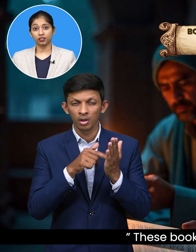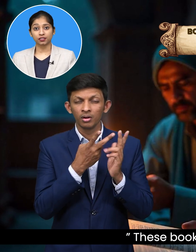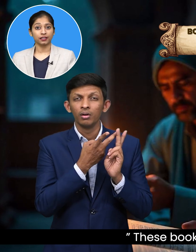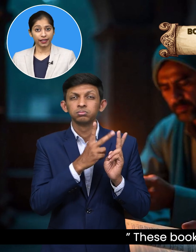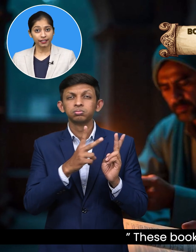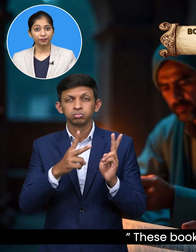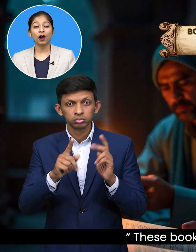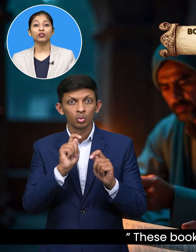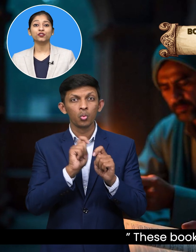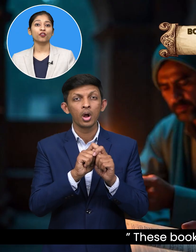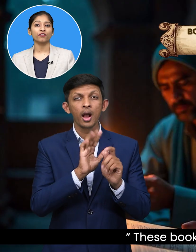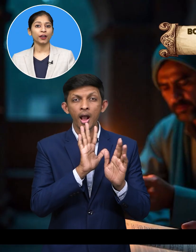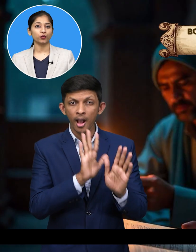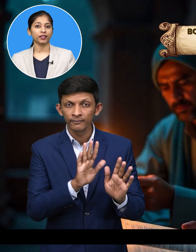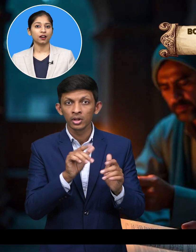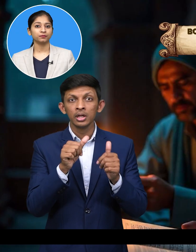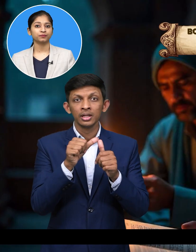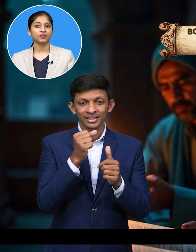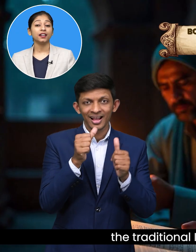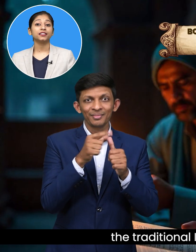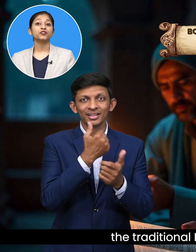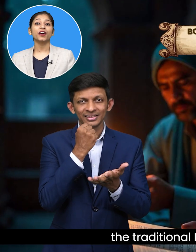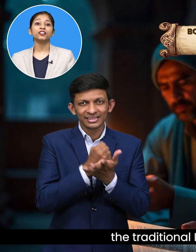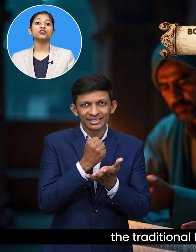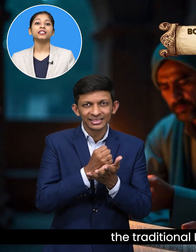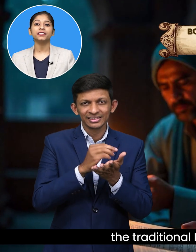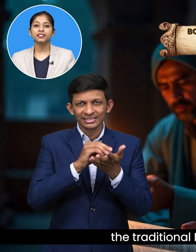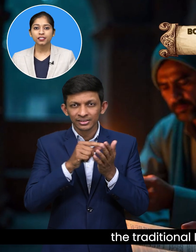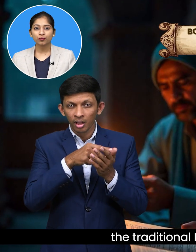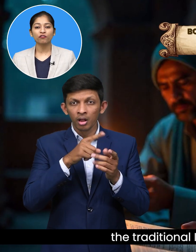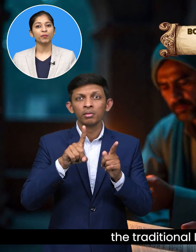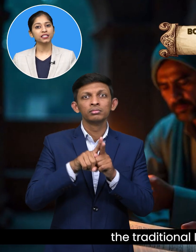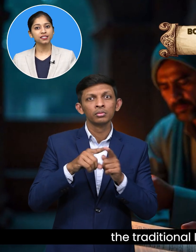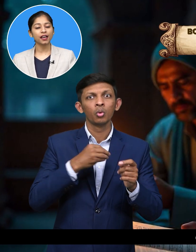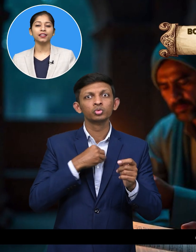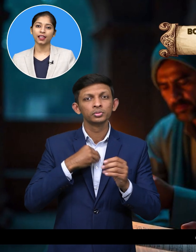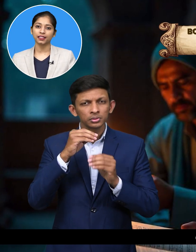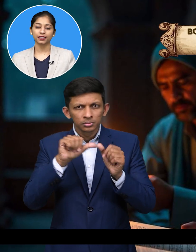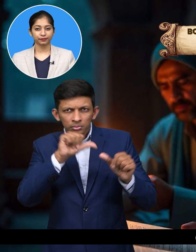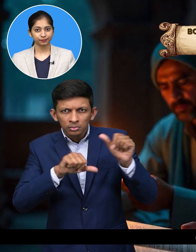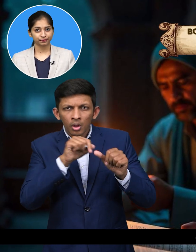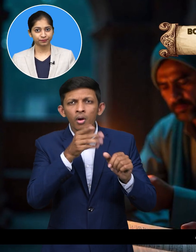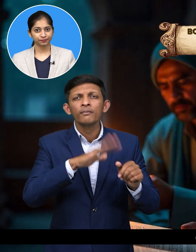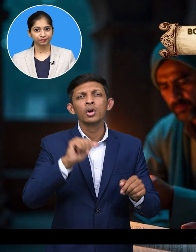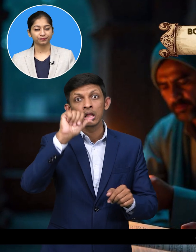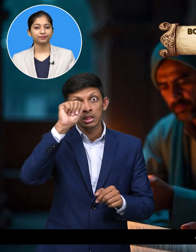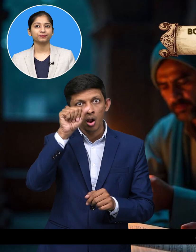These books laid the foundation of Ayurveda, the traditional Indian system of medicine and health.